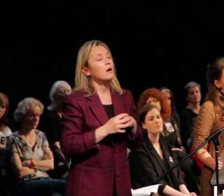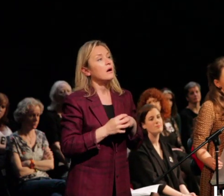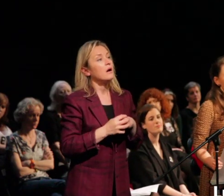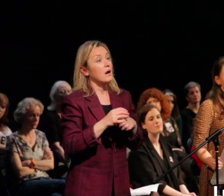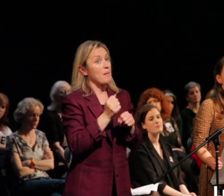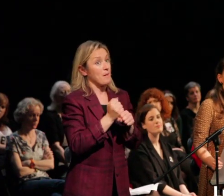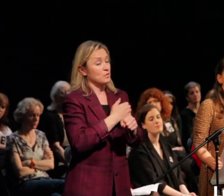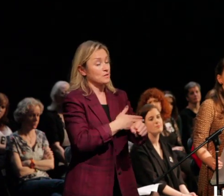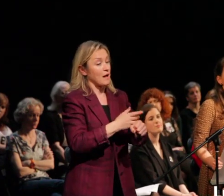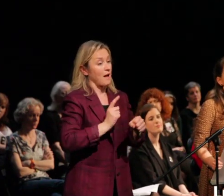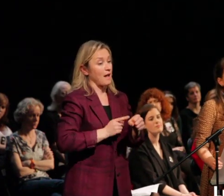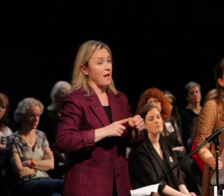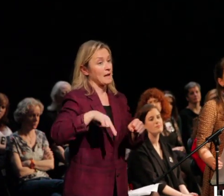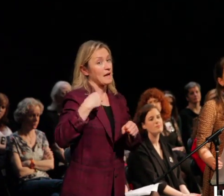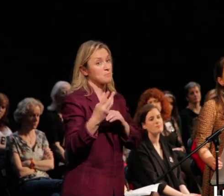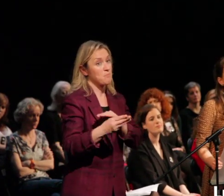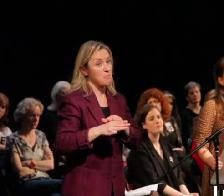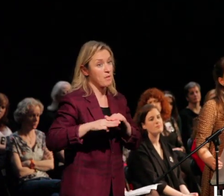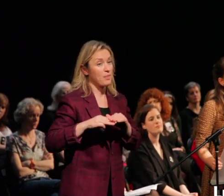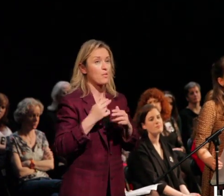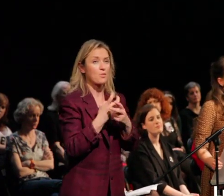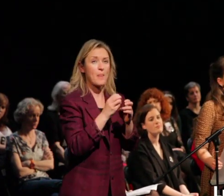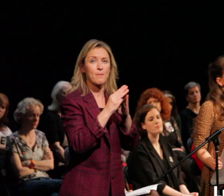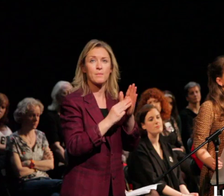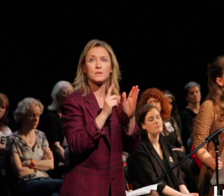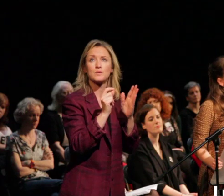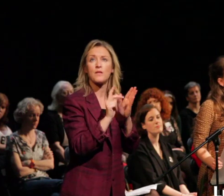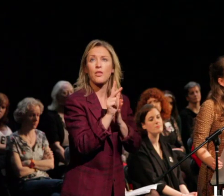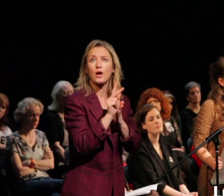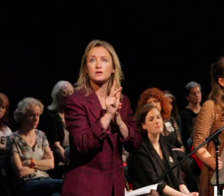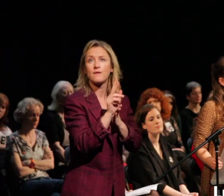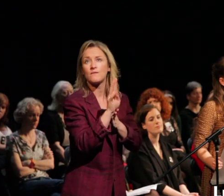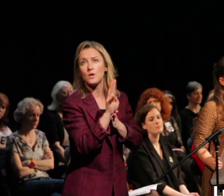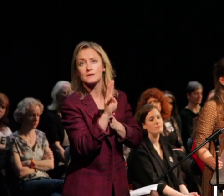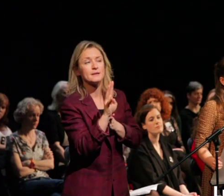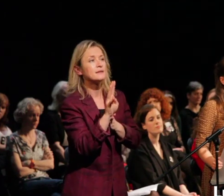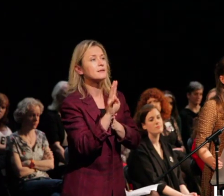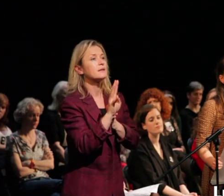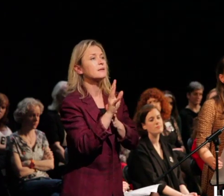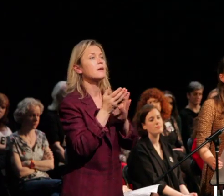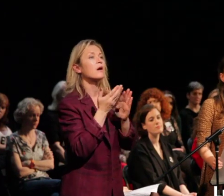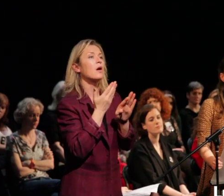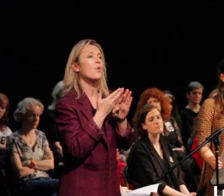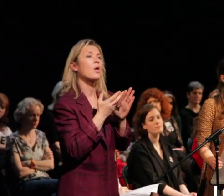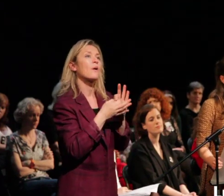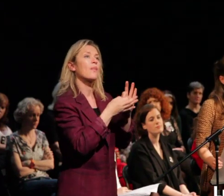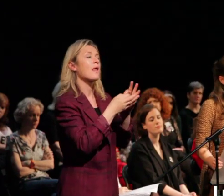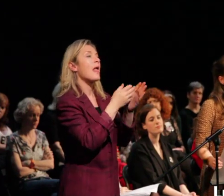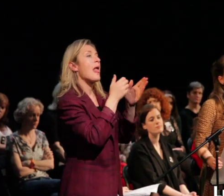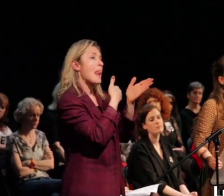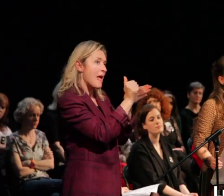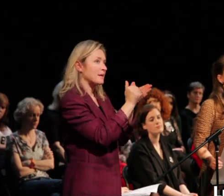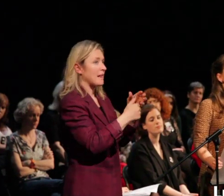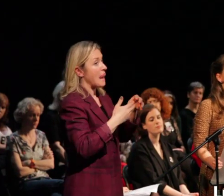actually about to begin again next month. We previously ran the programme in 2013 going into 14, where we worked with a cohort of 11 leading